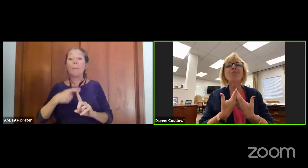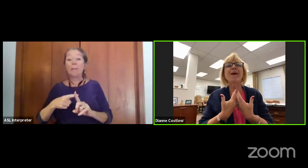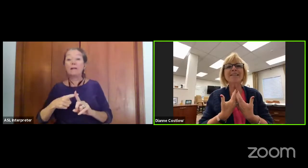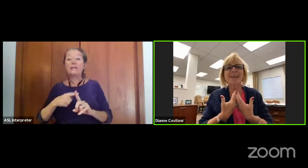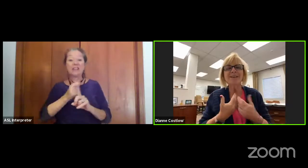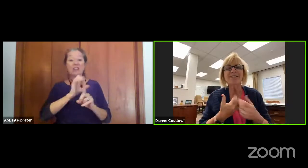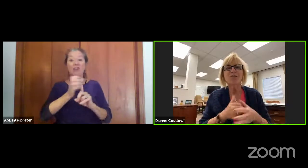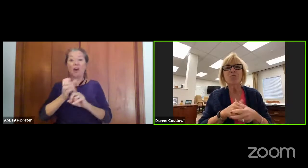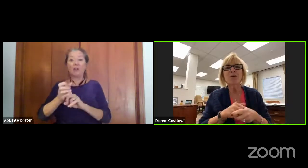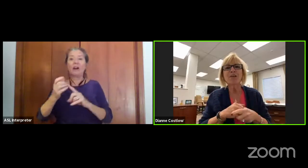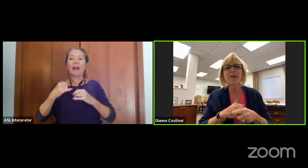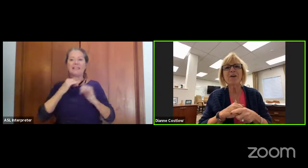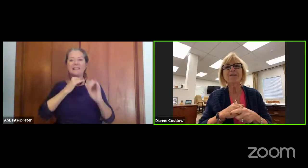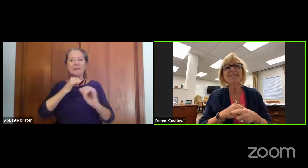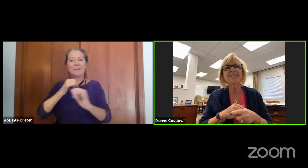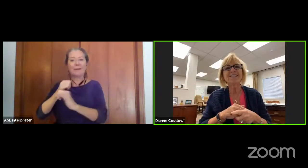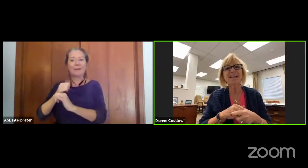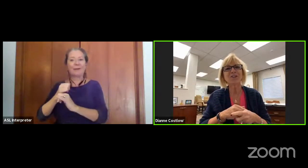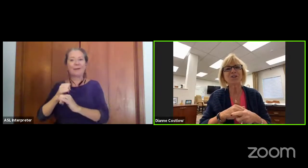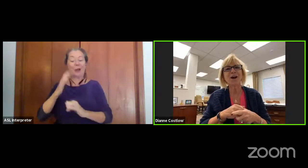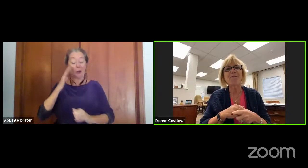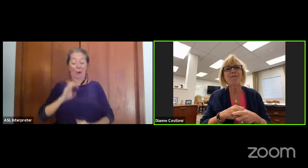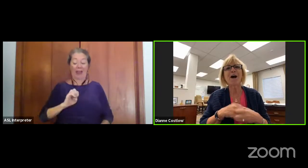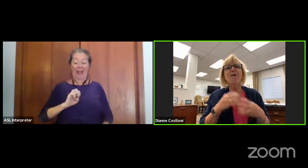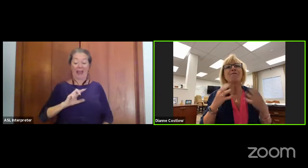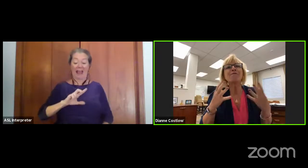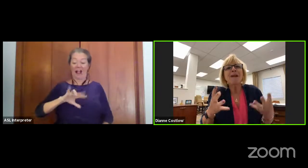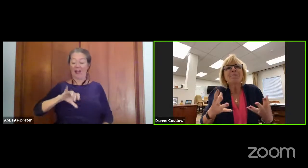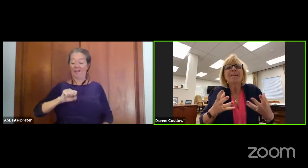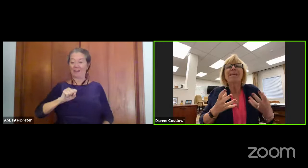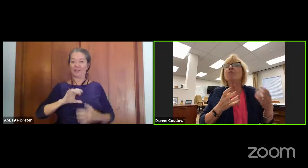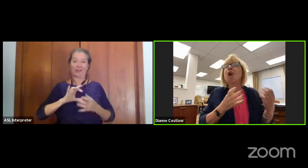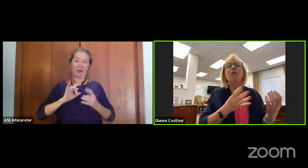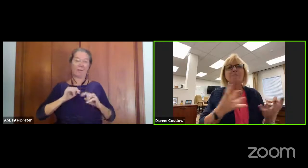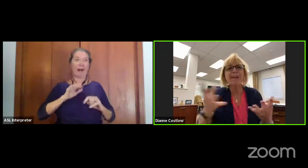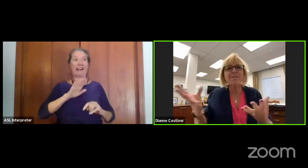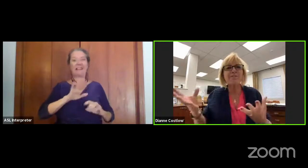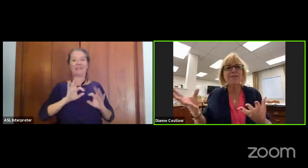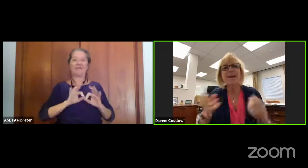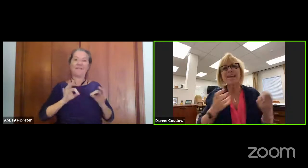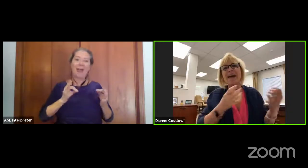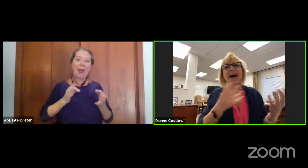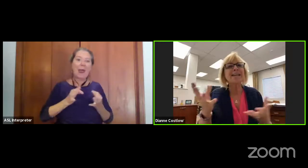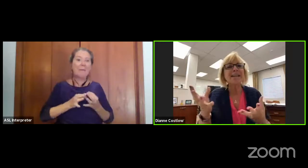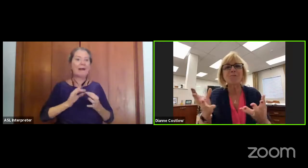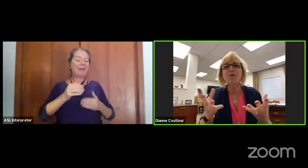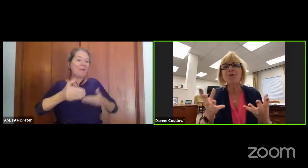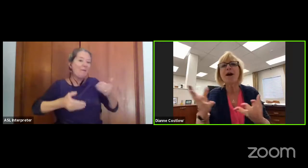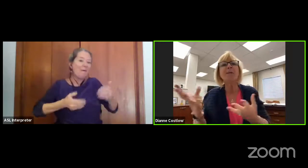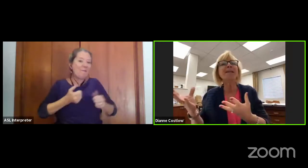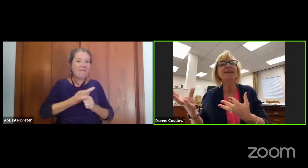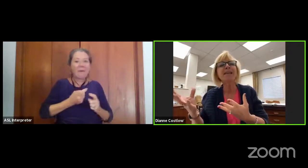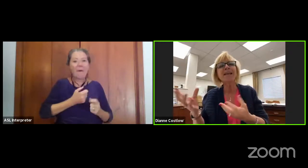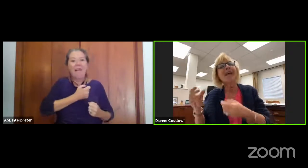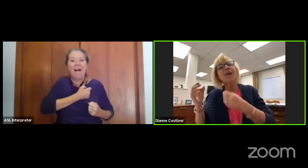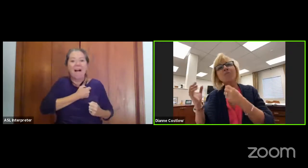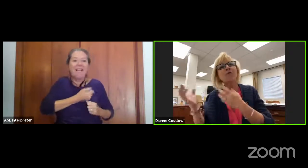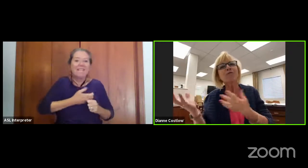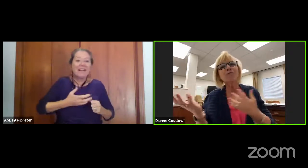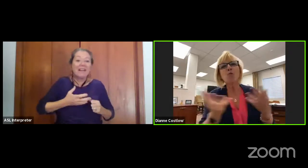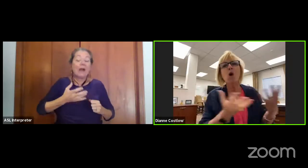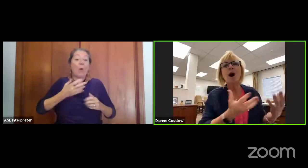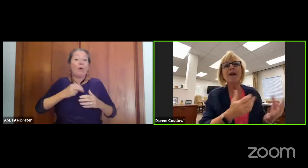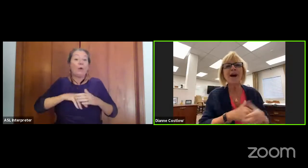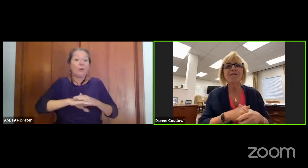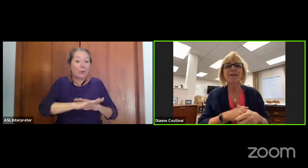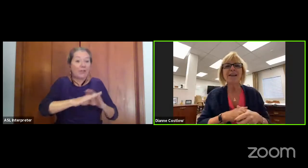I resonated with Elvis's discussion of family and welcoming everybody and hugging when you come in and when